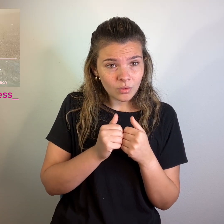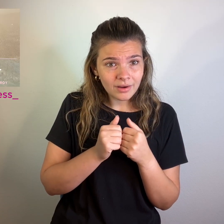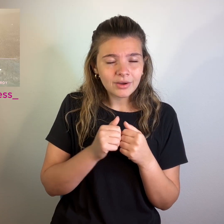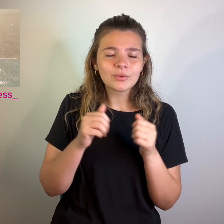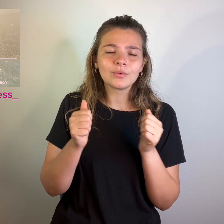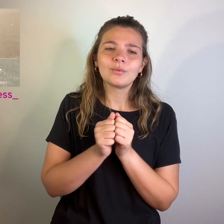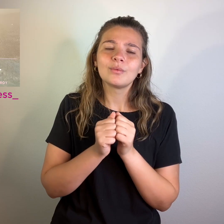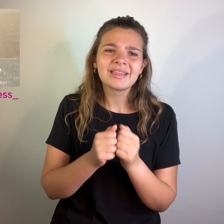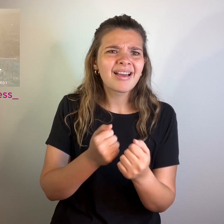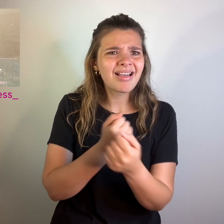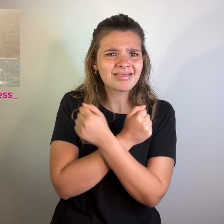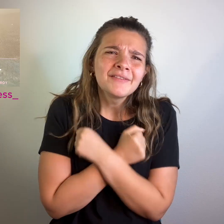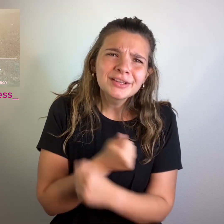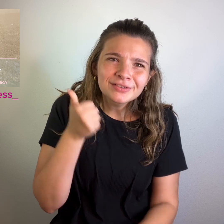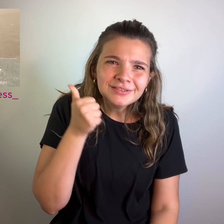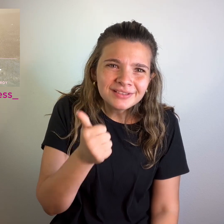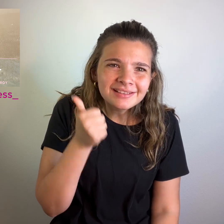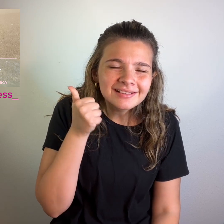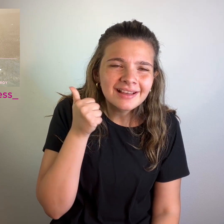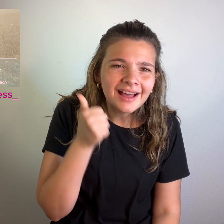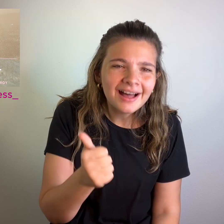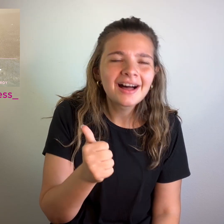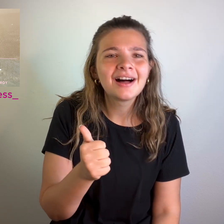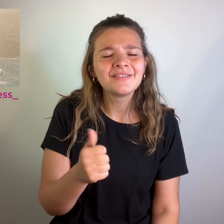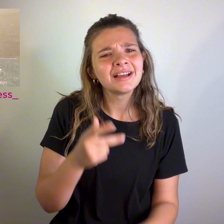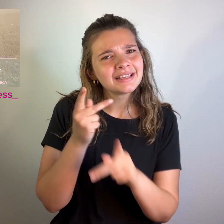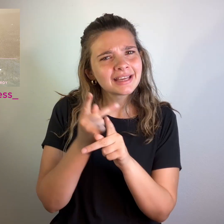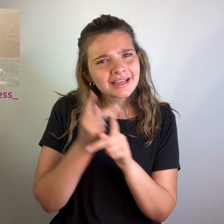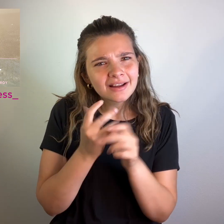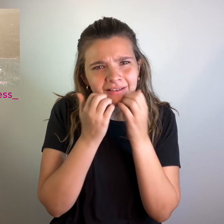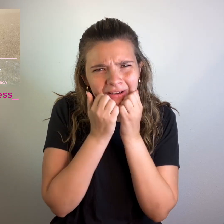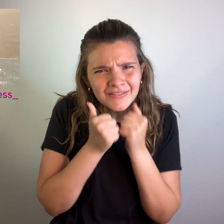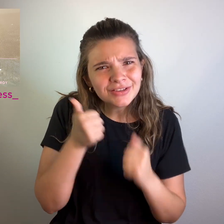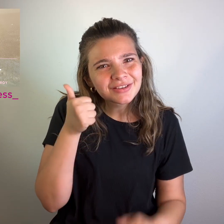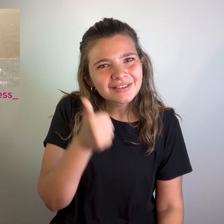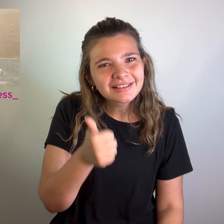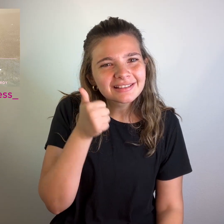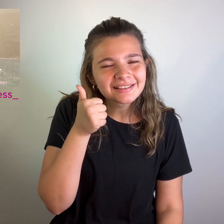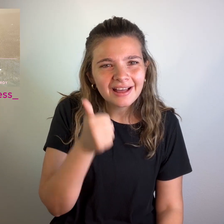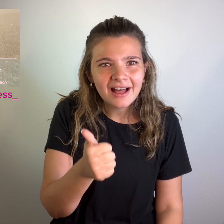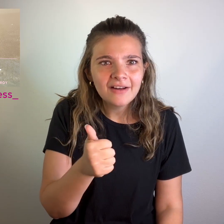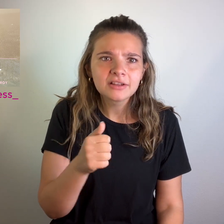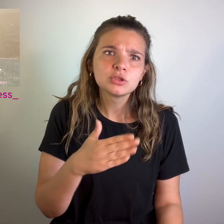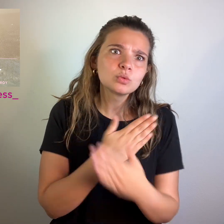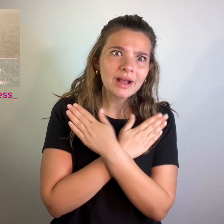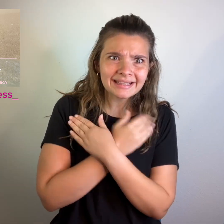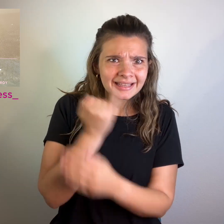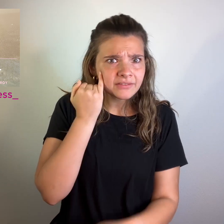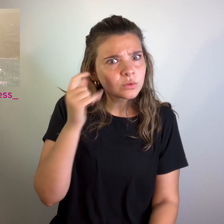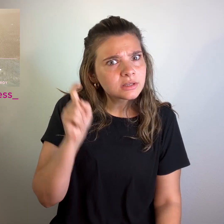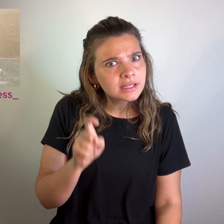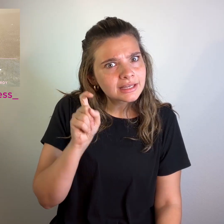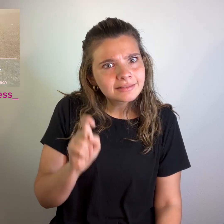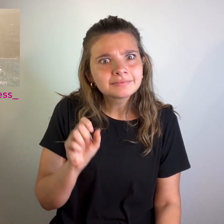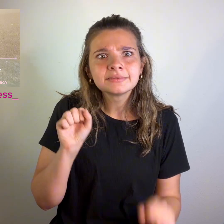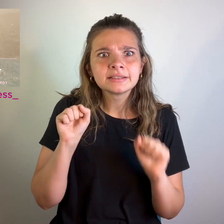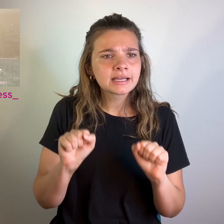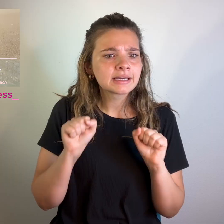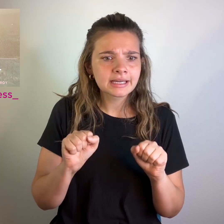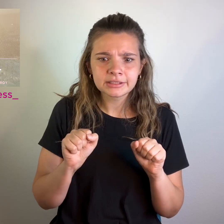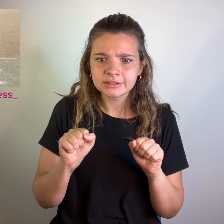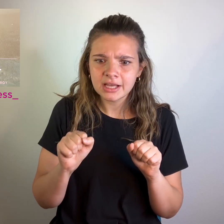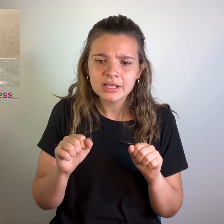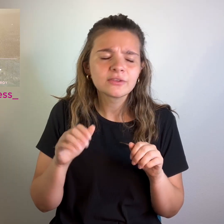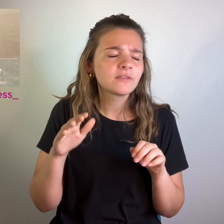yourself, is taking care of yourself, of resting when you need to, of filling it with good whole foods. So